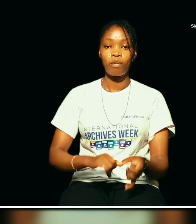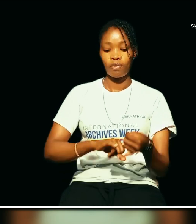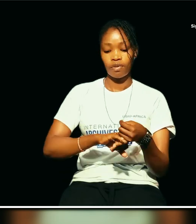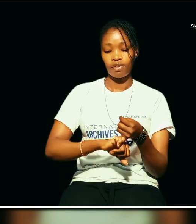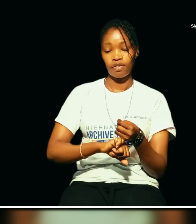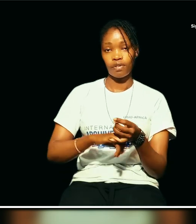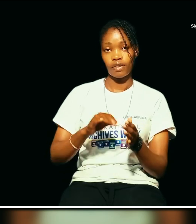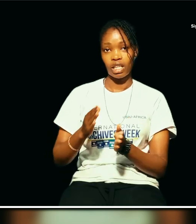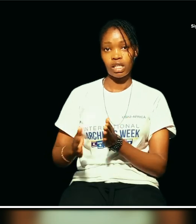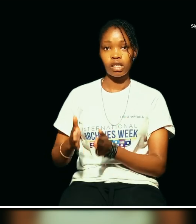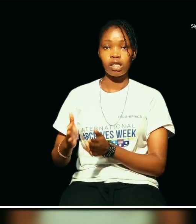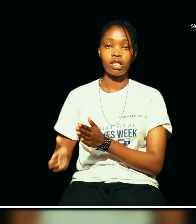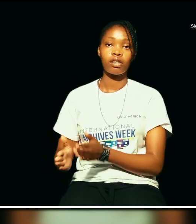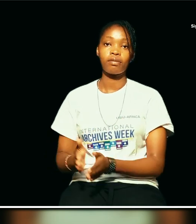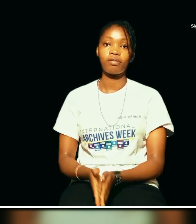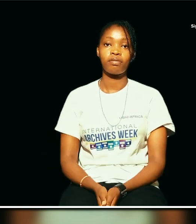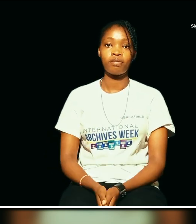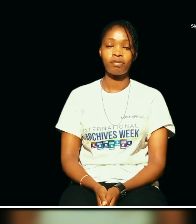fiancé,